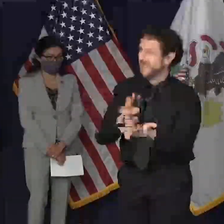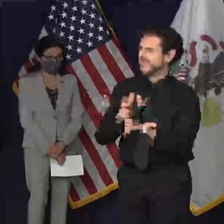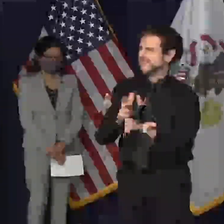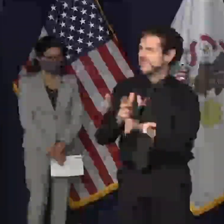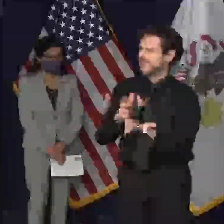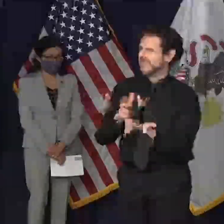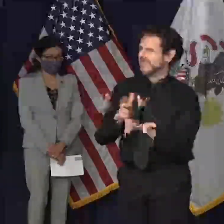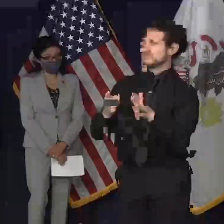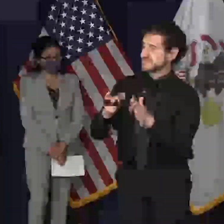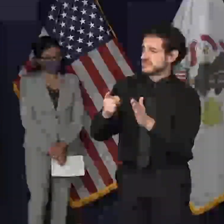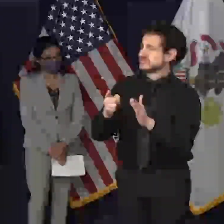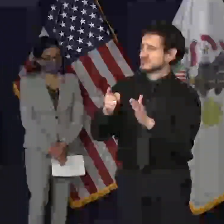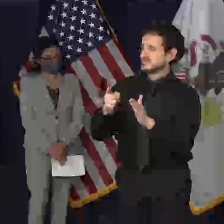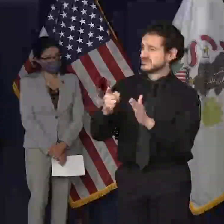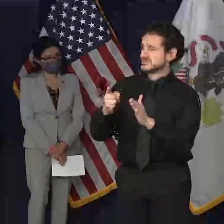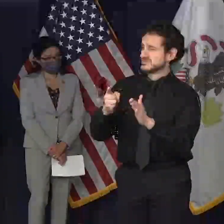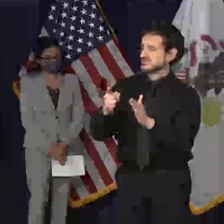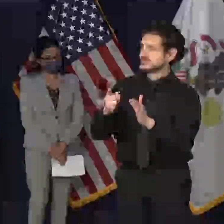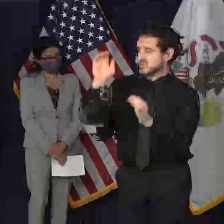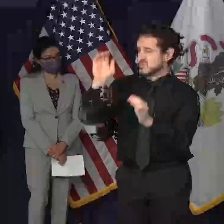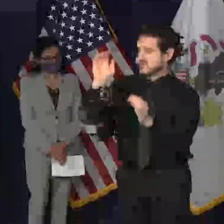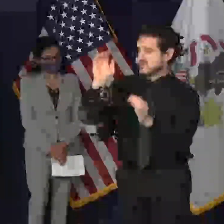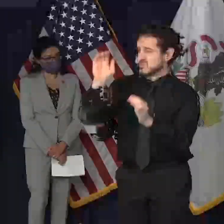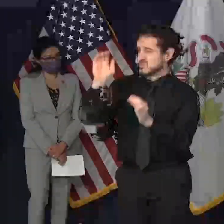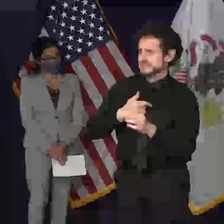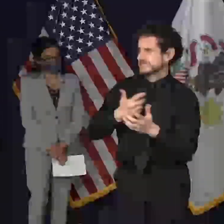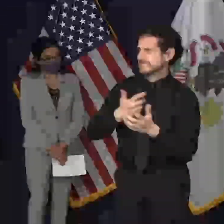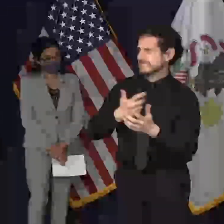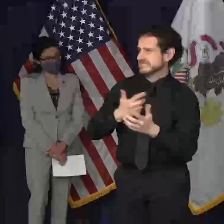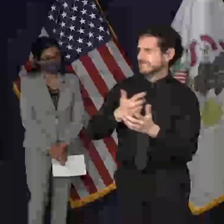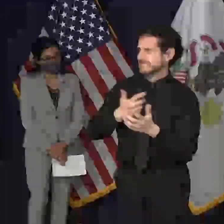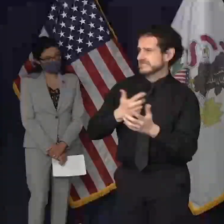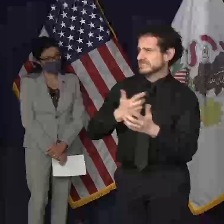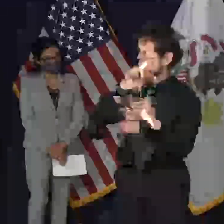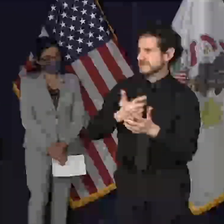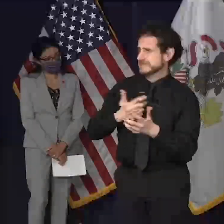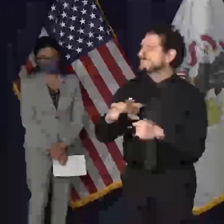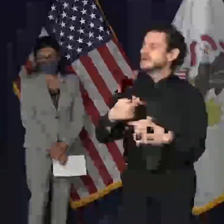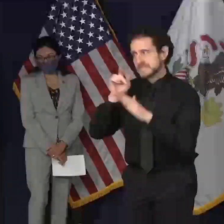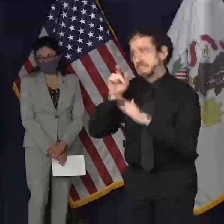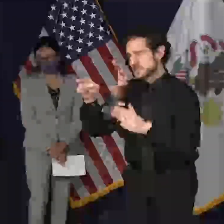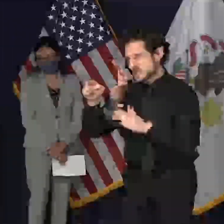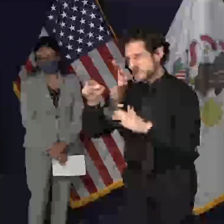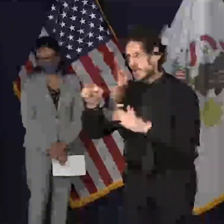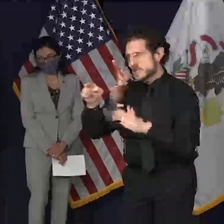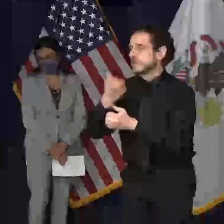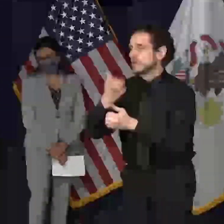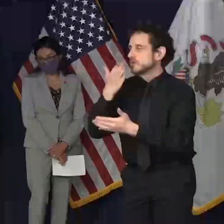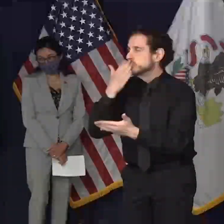cogent, well-founded arguments, and I'm listening to the science. Mark Maxwell,